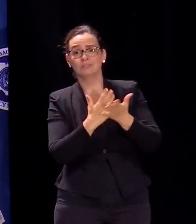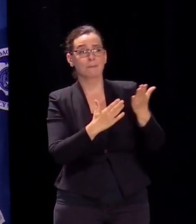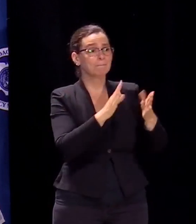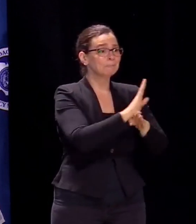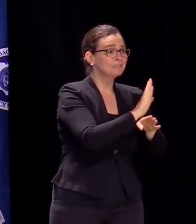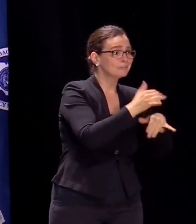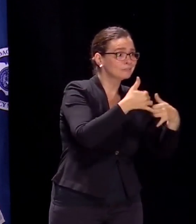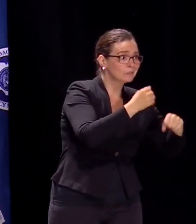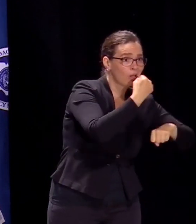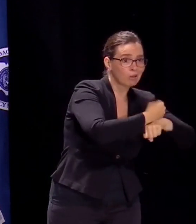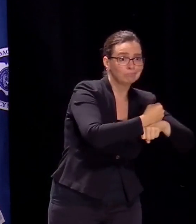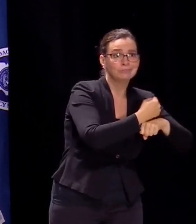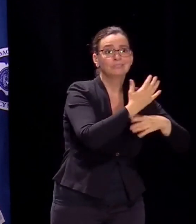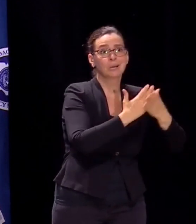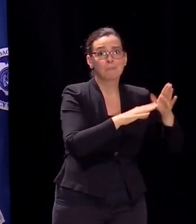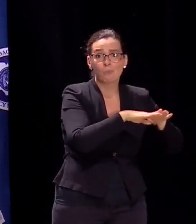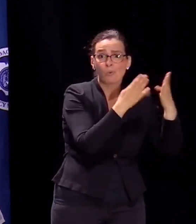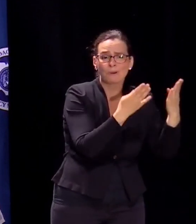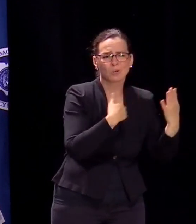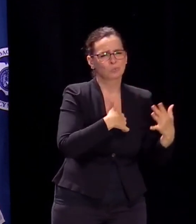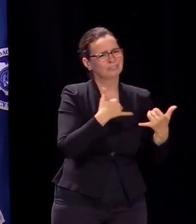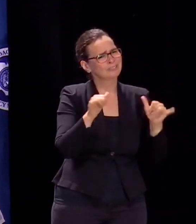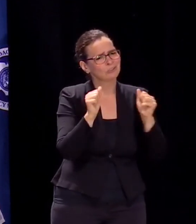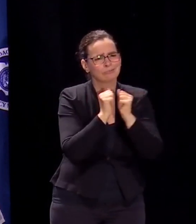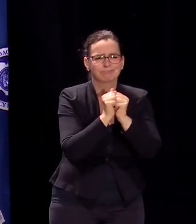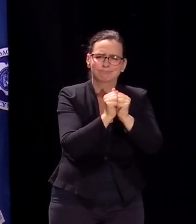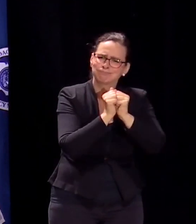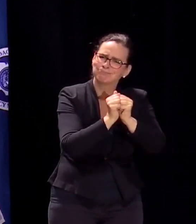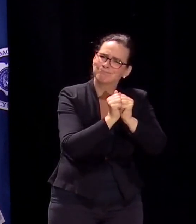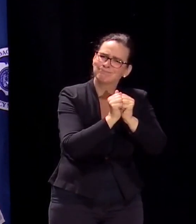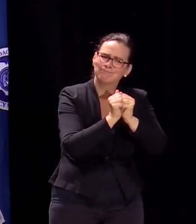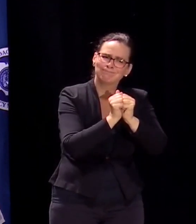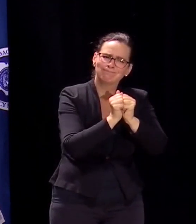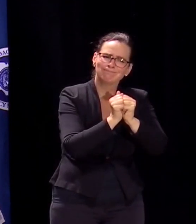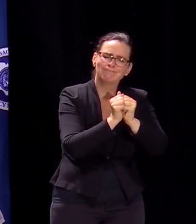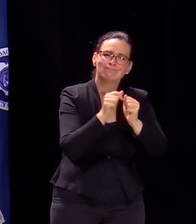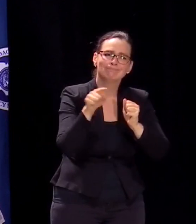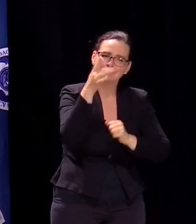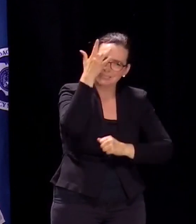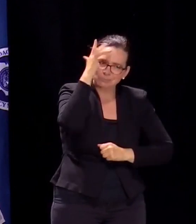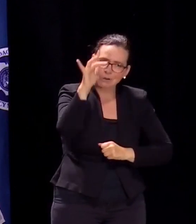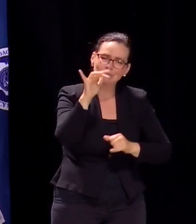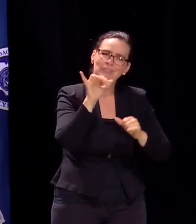going through and we'll need to continue to go through working together. So please be smart and stay safe.